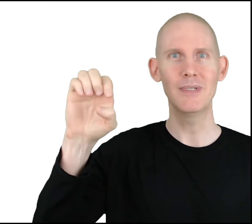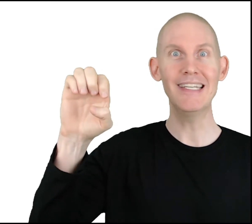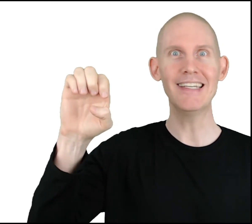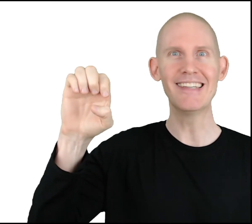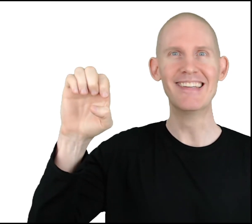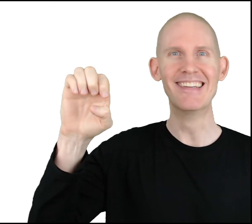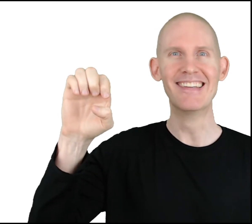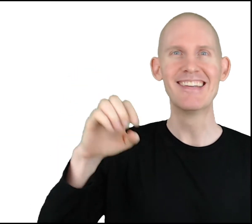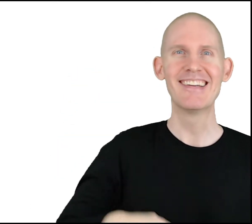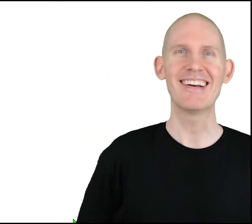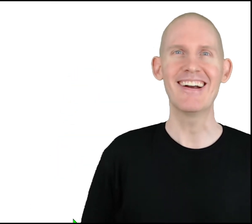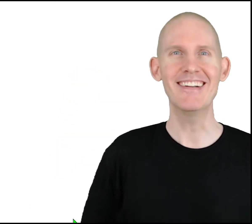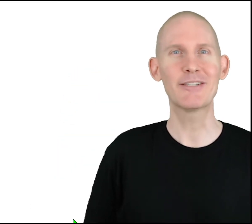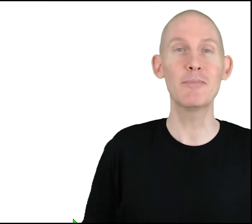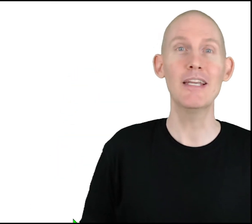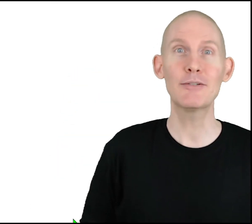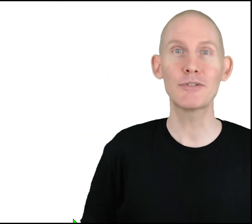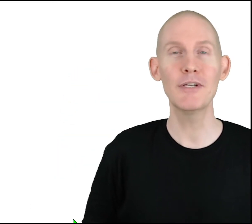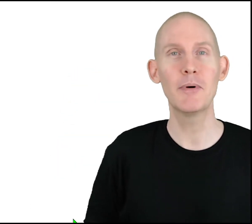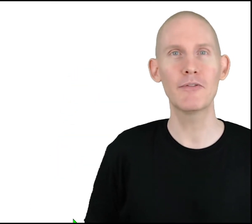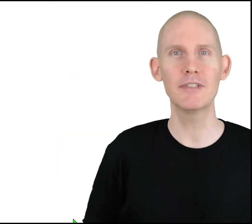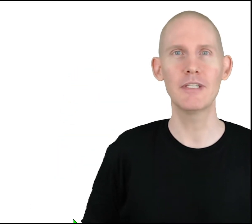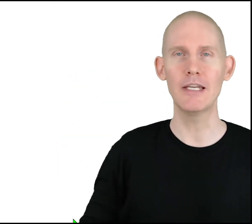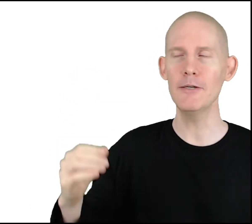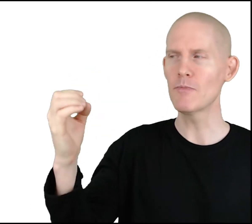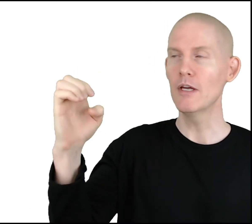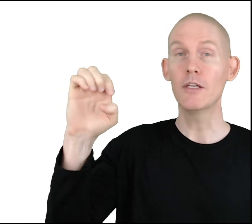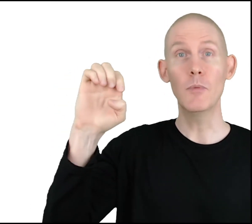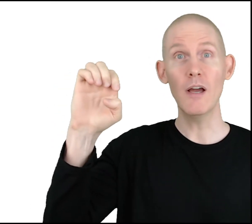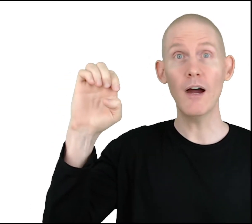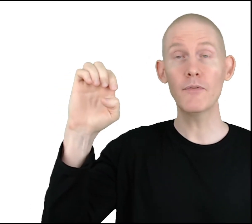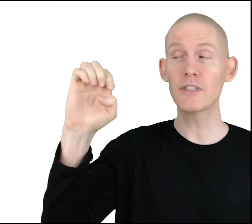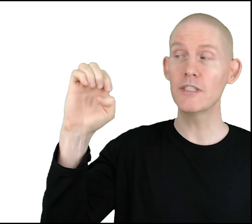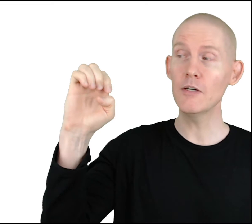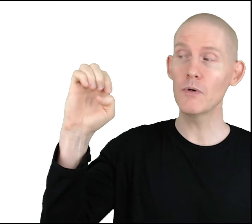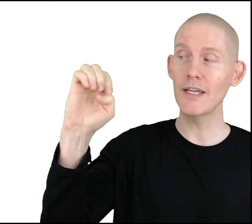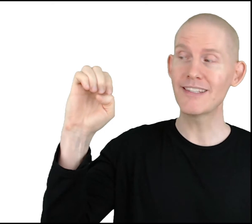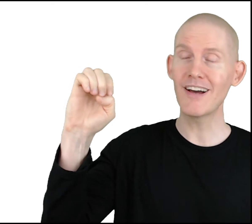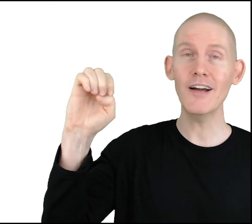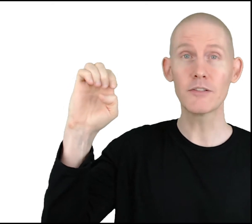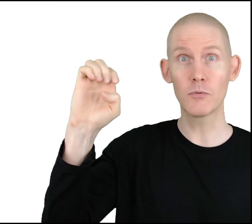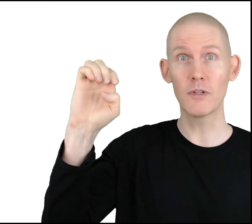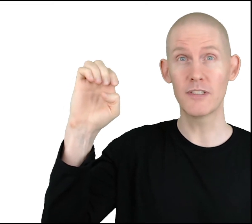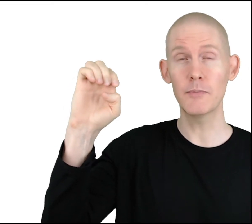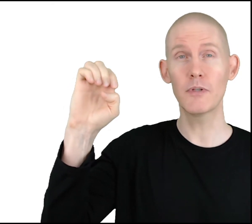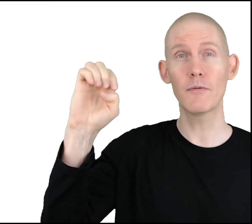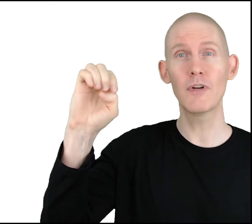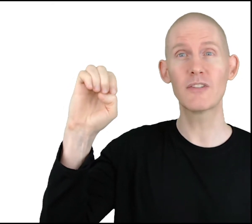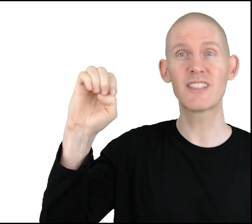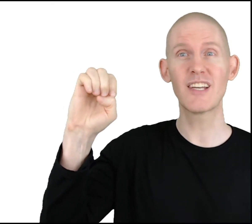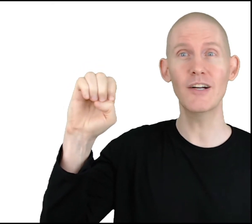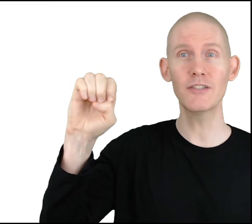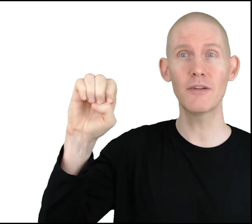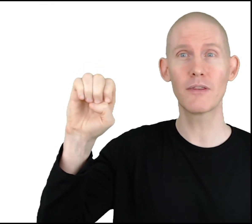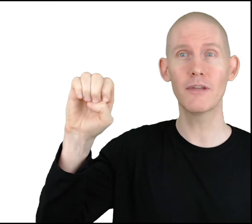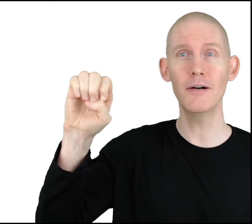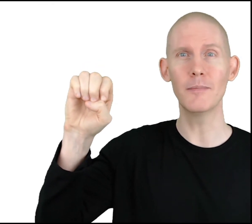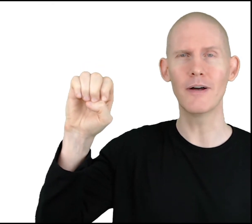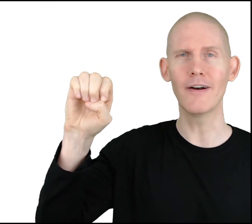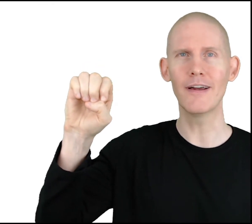E. All right, something interesting about this E, you may often see it where they touch, where the tips of the fingers touch the thumb, all right?